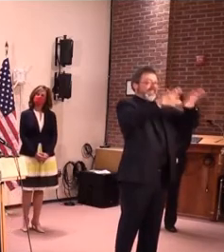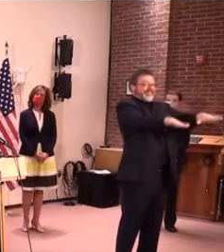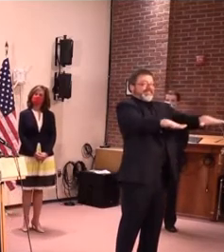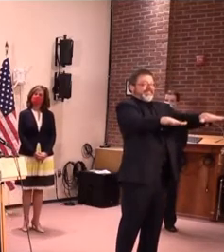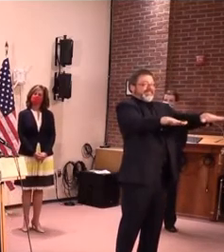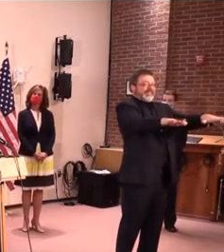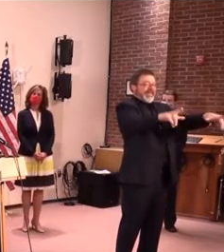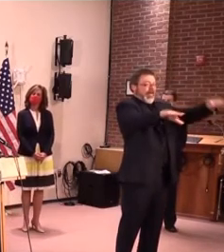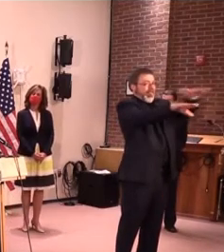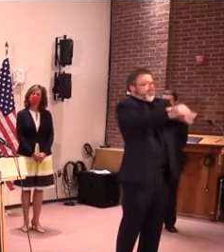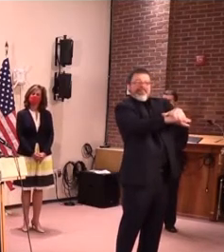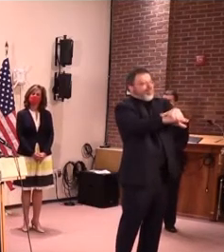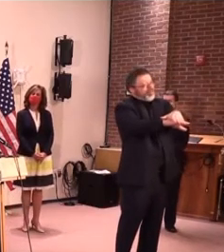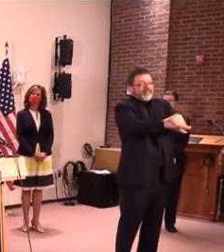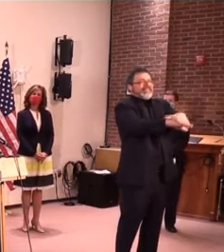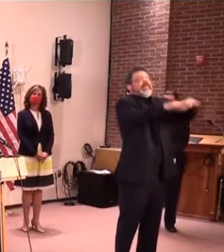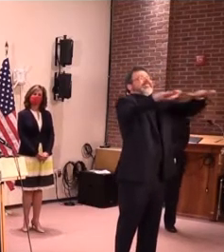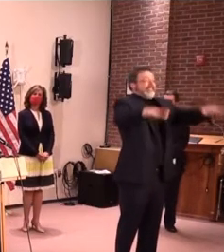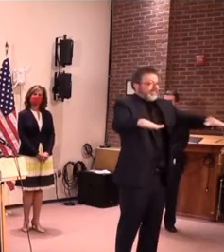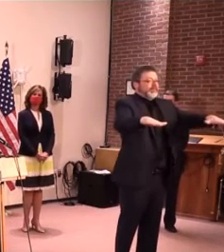them.